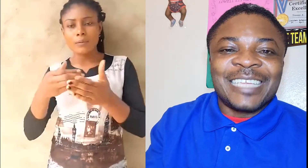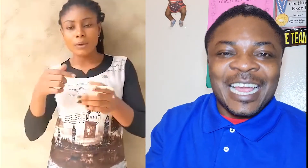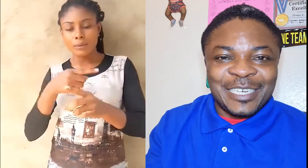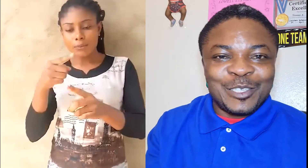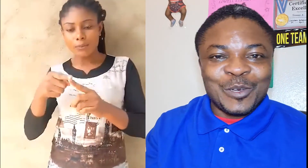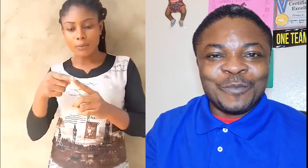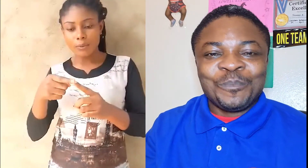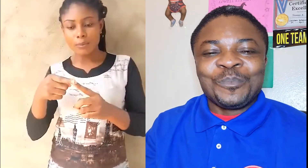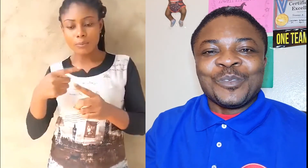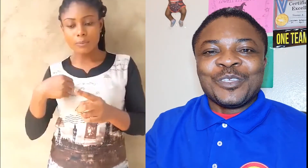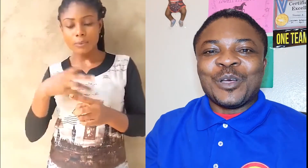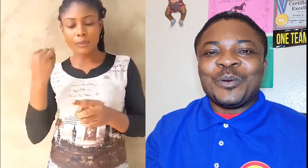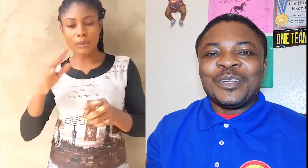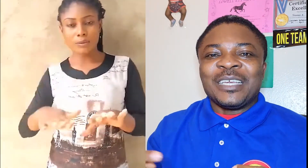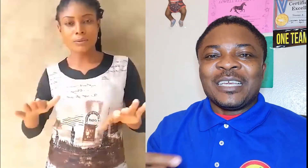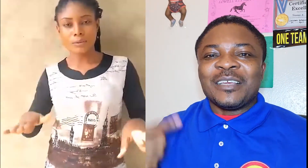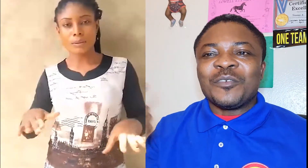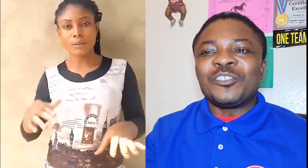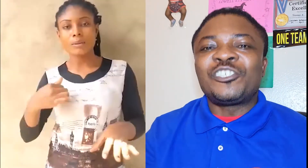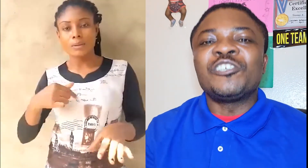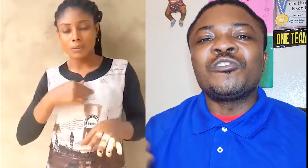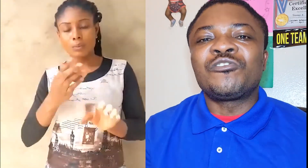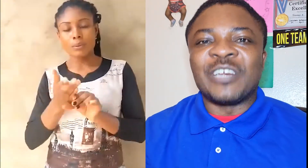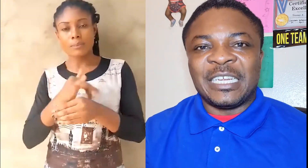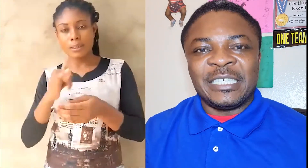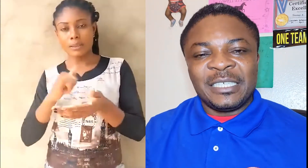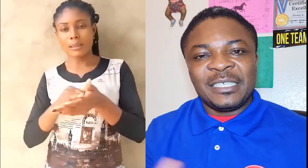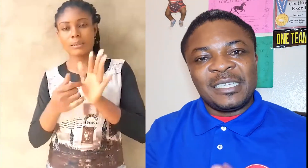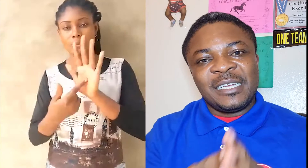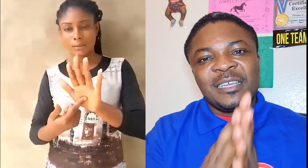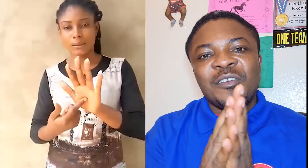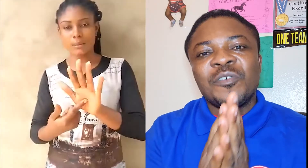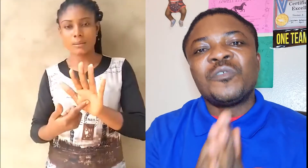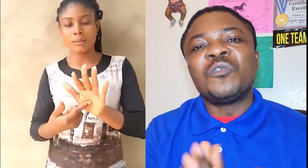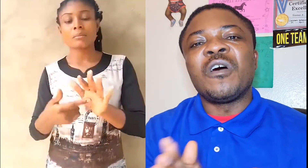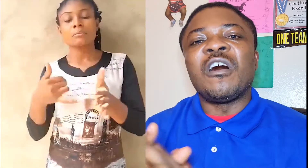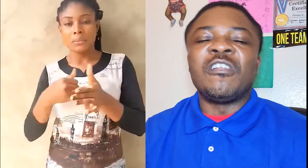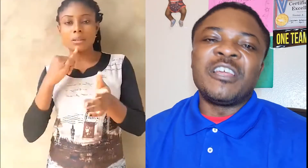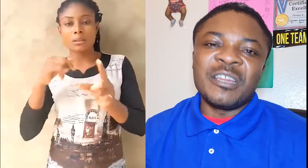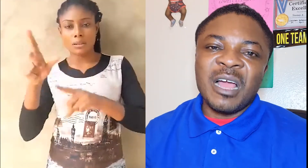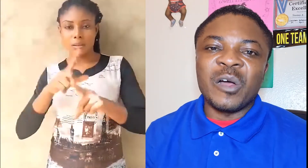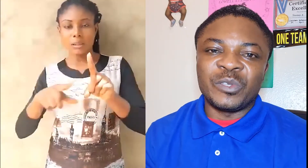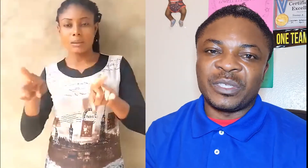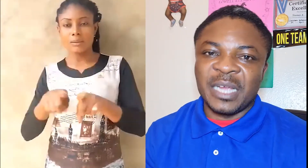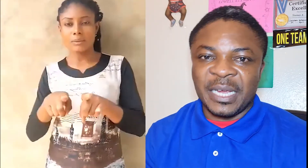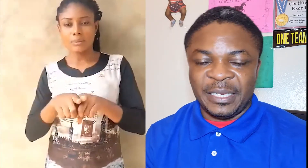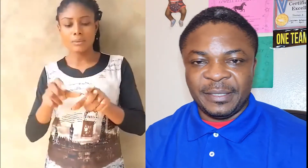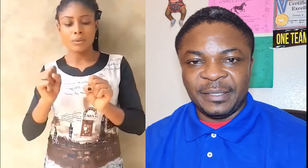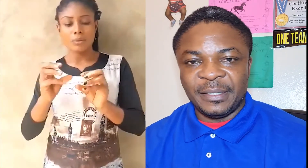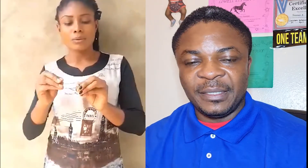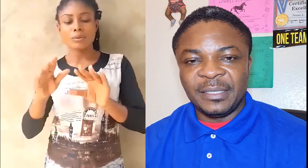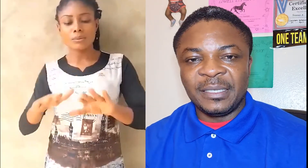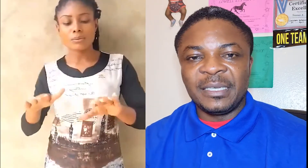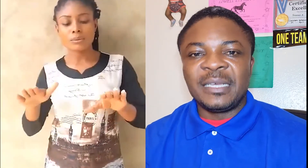a sign too. So, children who are learning how to